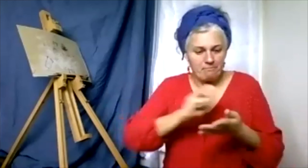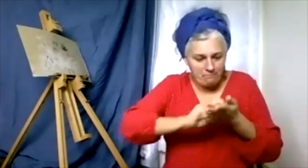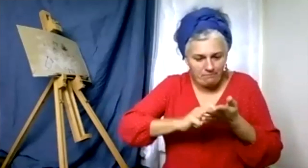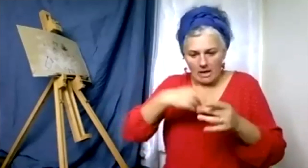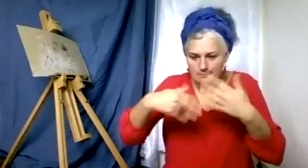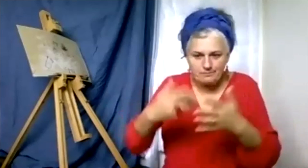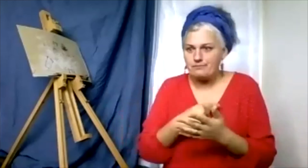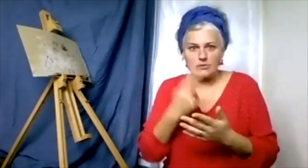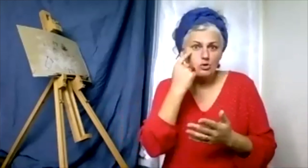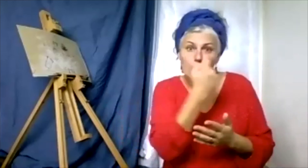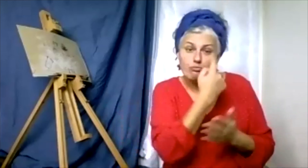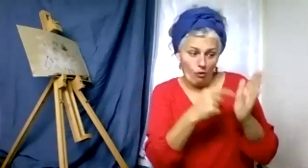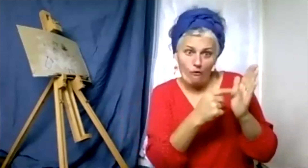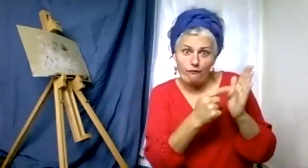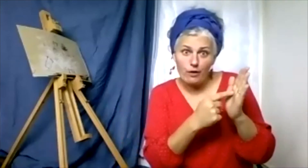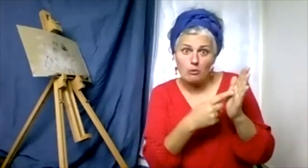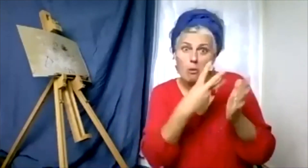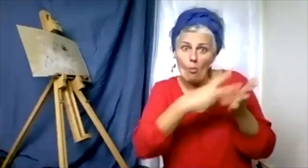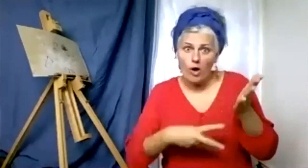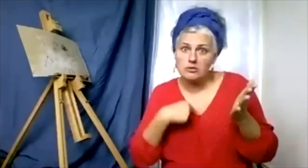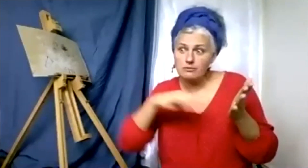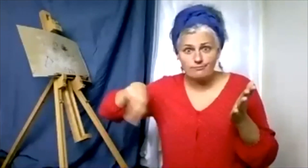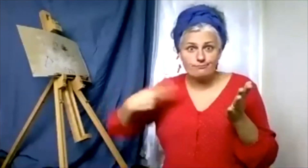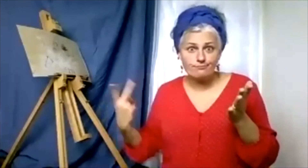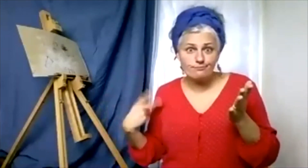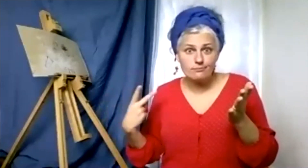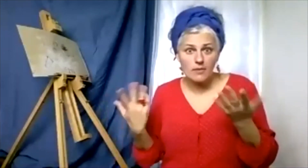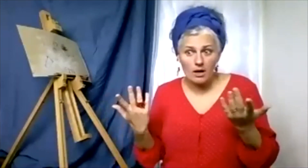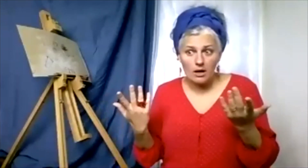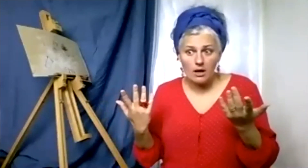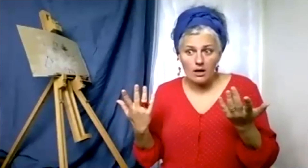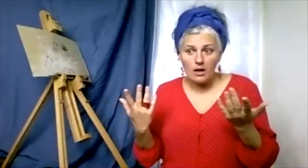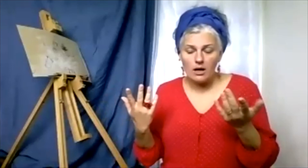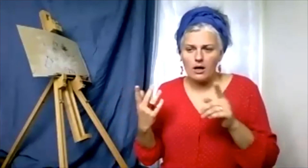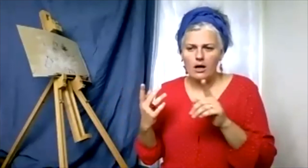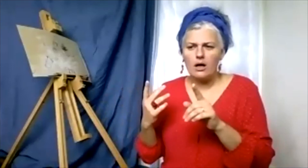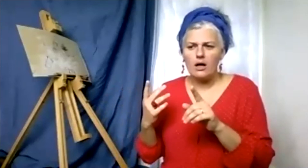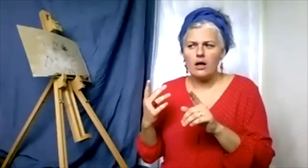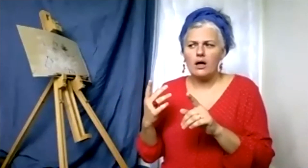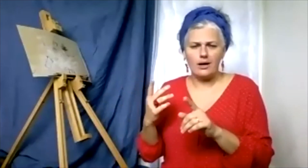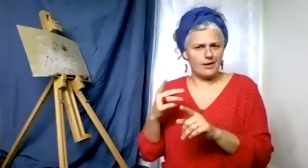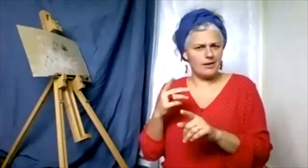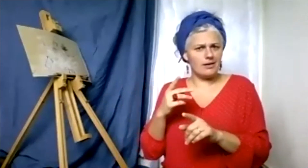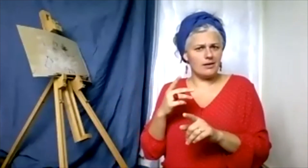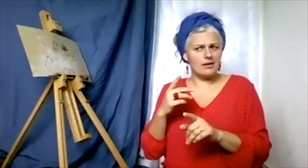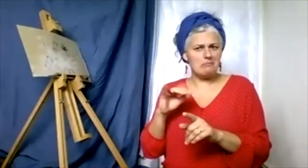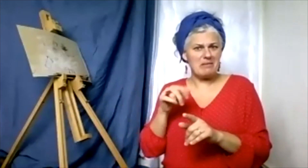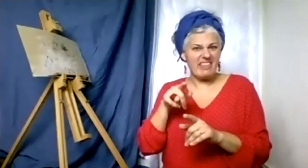You need to prepare. There's a lot involved. You prepare the same drawings and sketches to kind of prove that you're worth